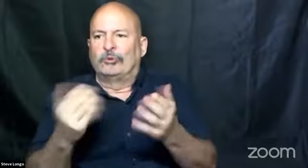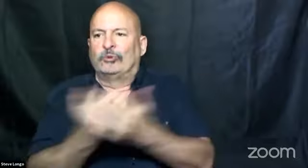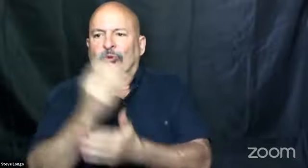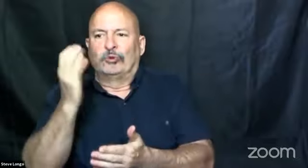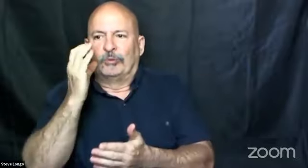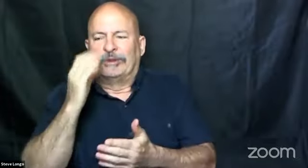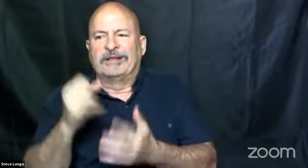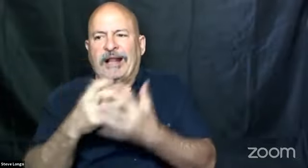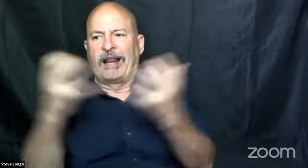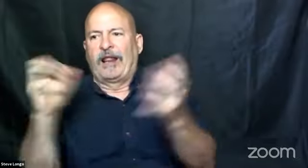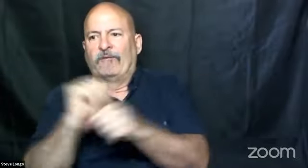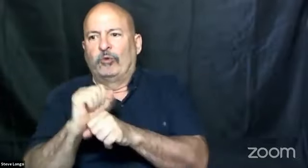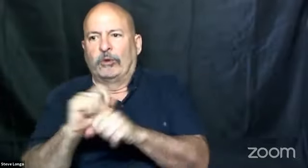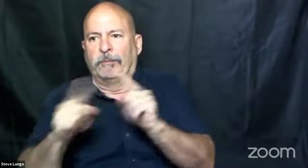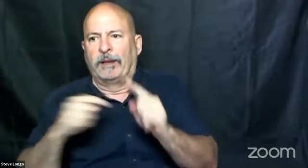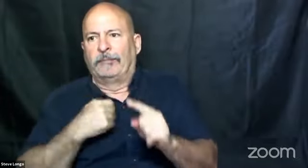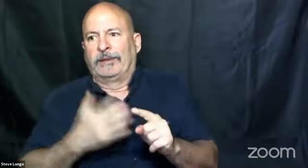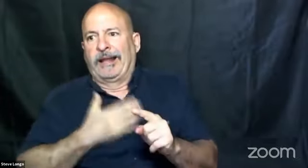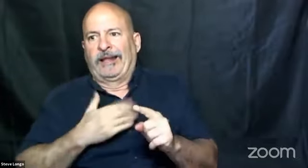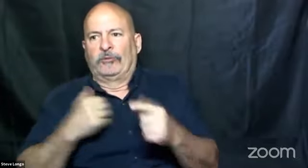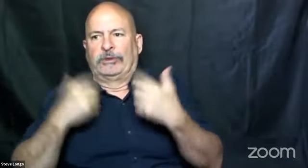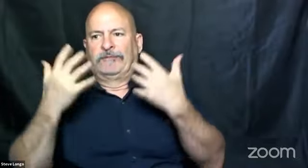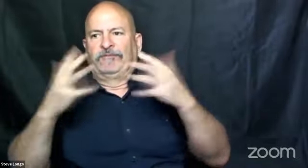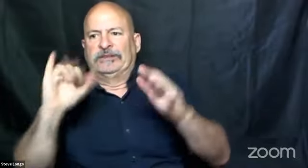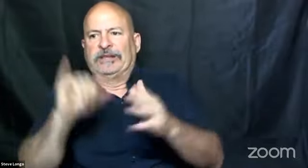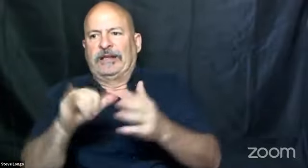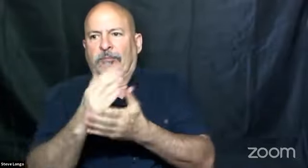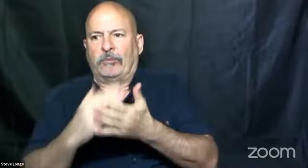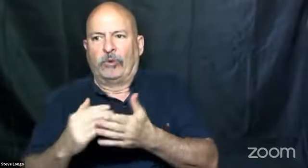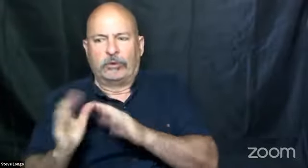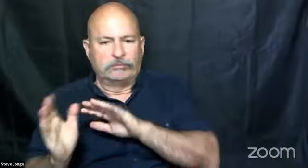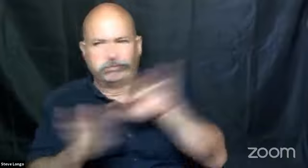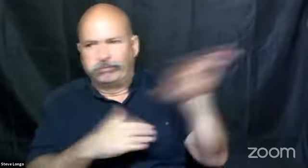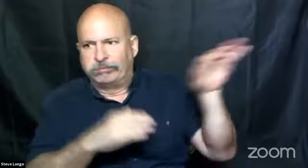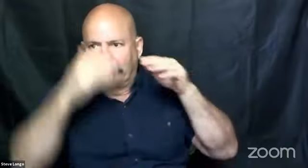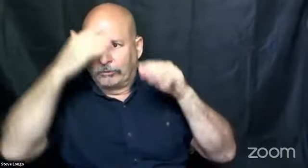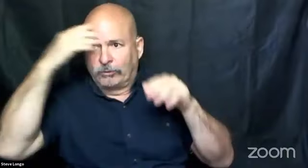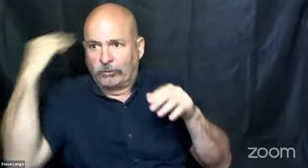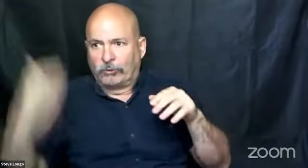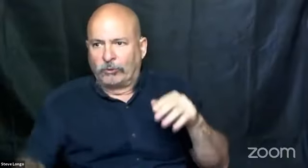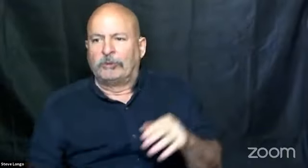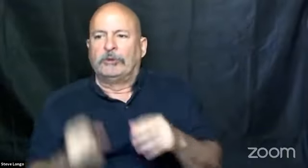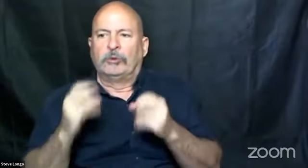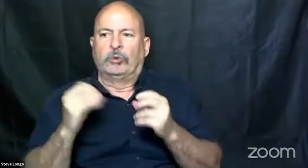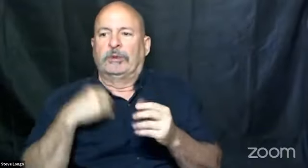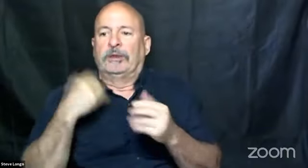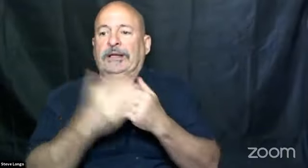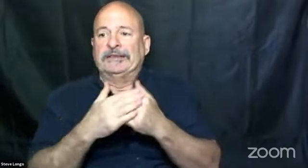I'm not sure if there are maybe some older files that need to be updated to increase the speed on that and allow for just a greater work